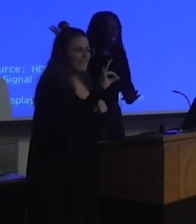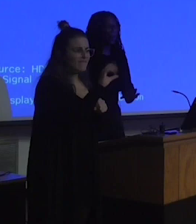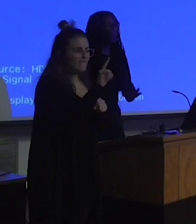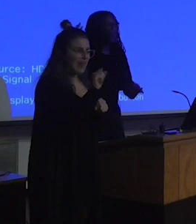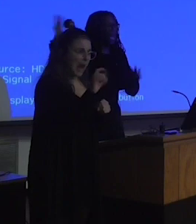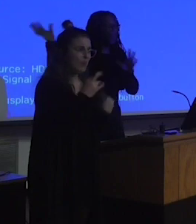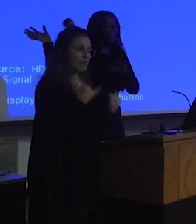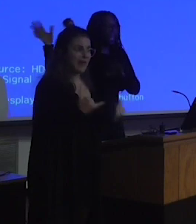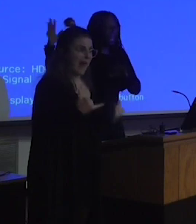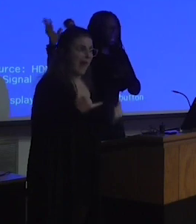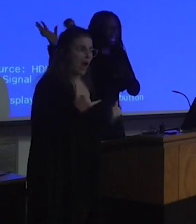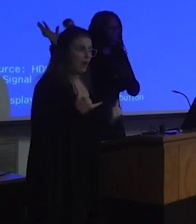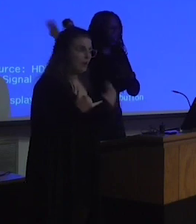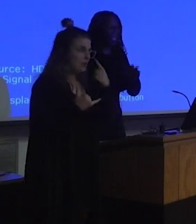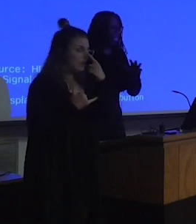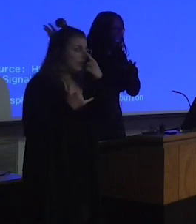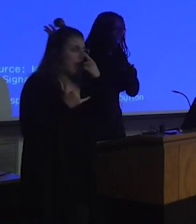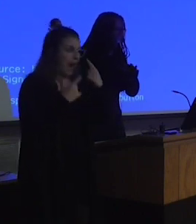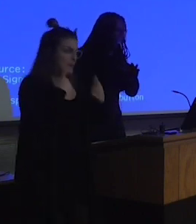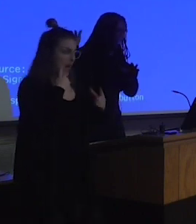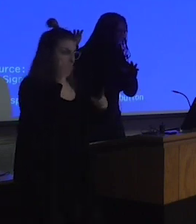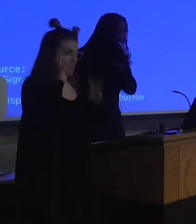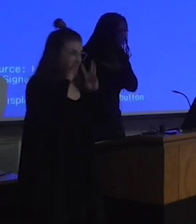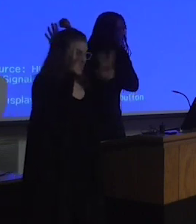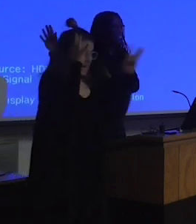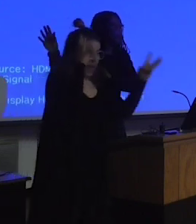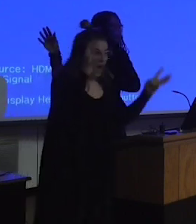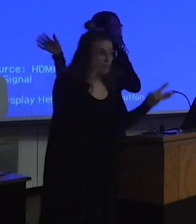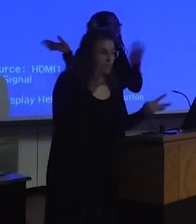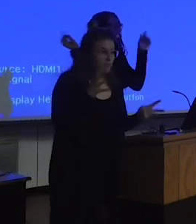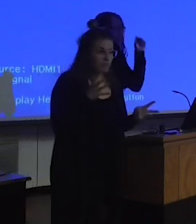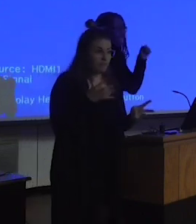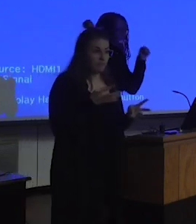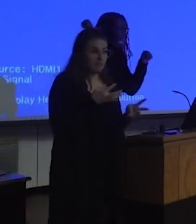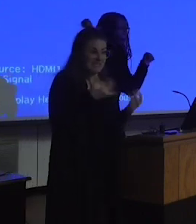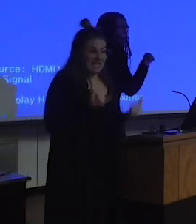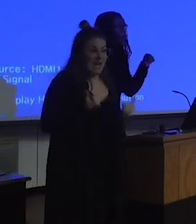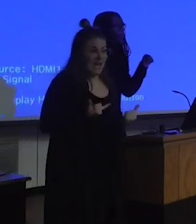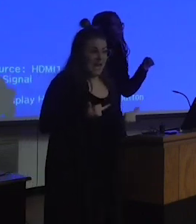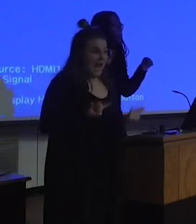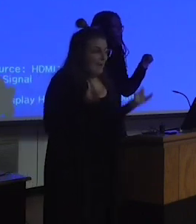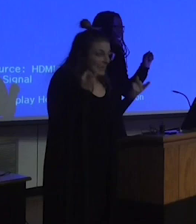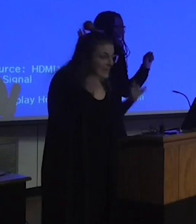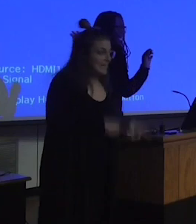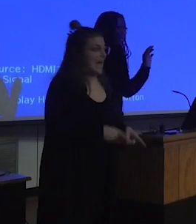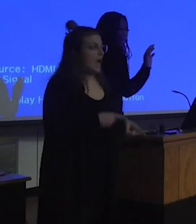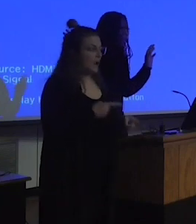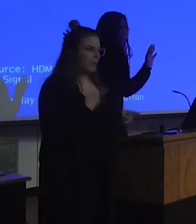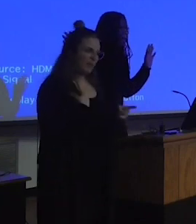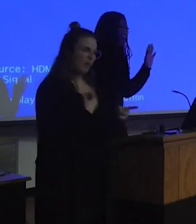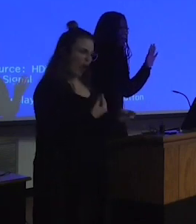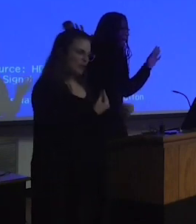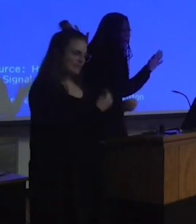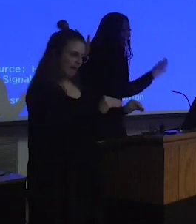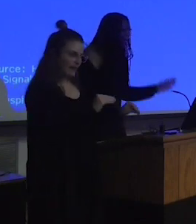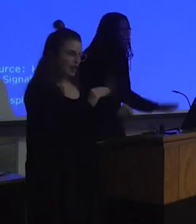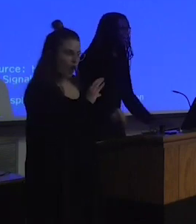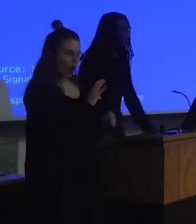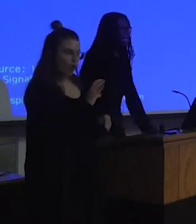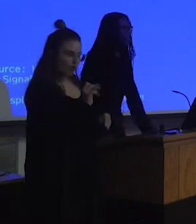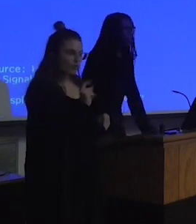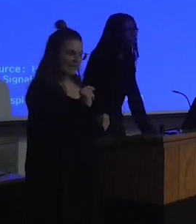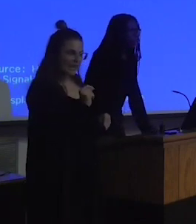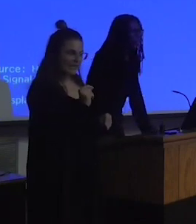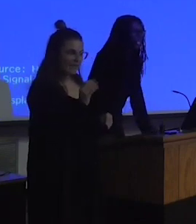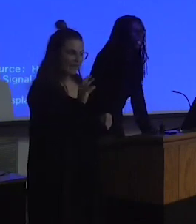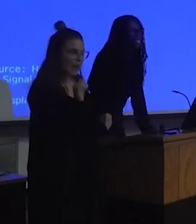I'm not, like, you know, I'm not making this up. This isn't, like, in the not too distant future. This is right now. People are, like, selling cricket flour in upscale